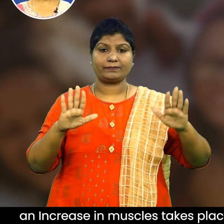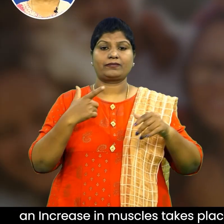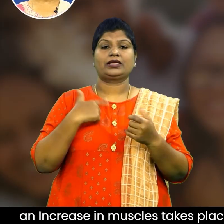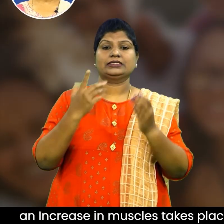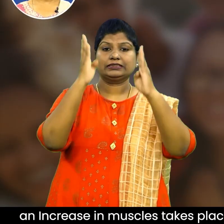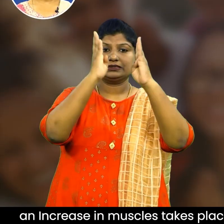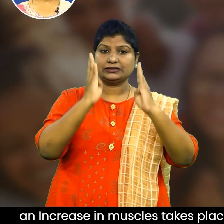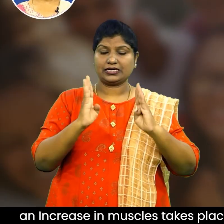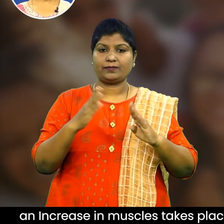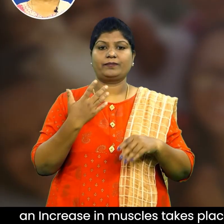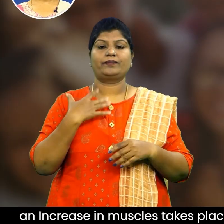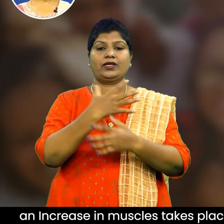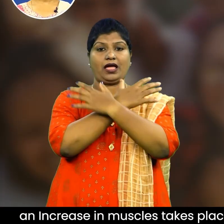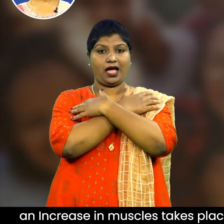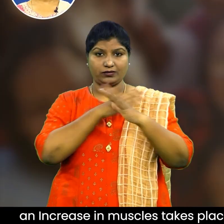and legs.